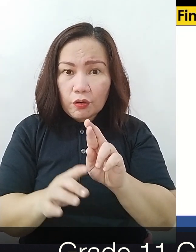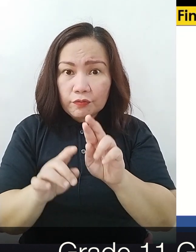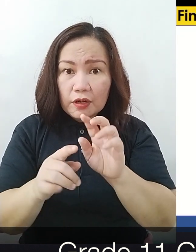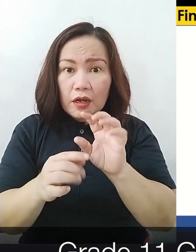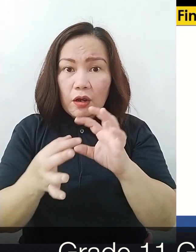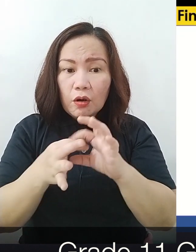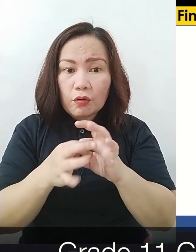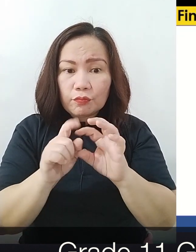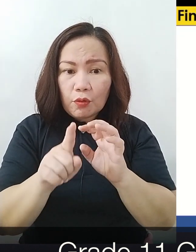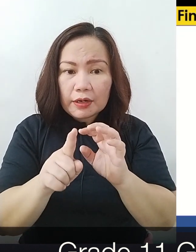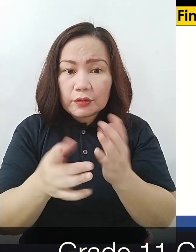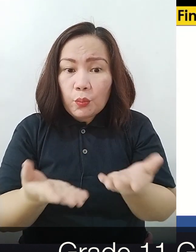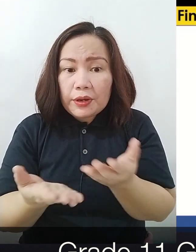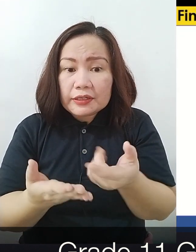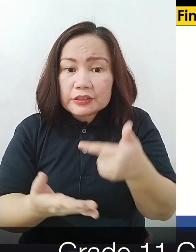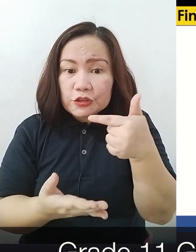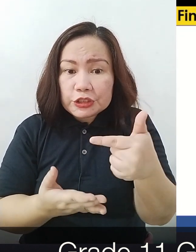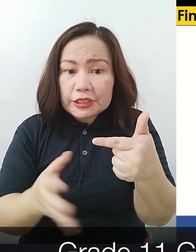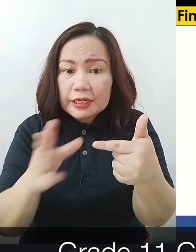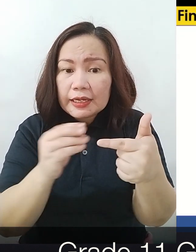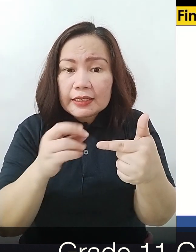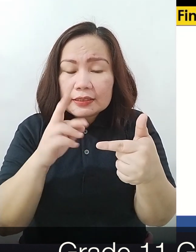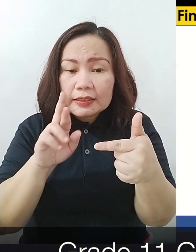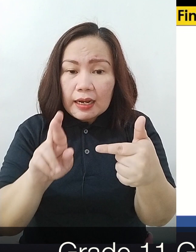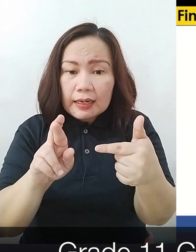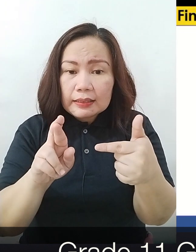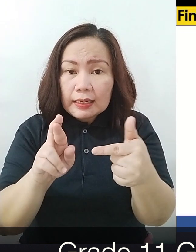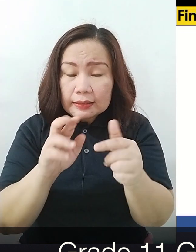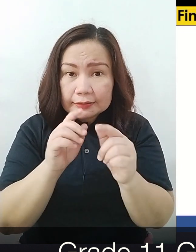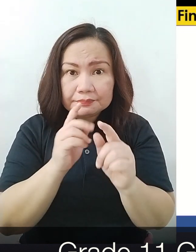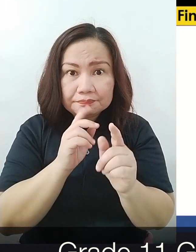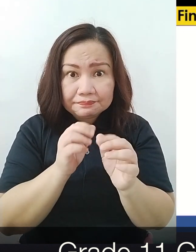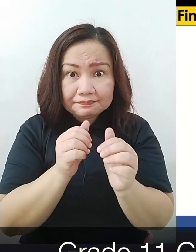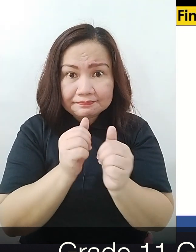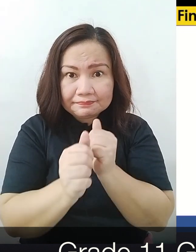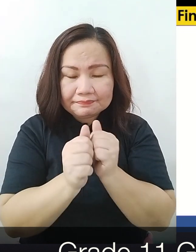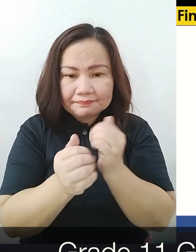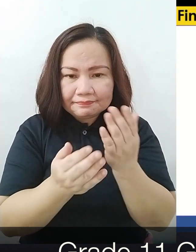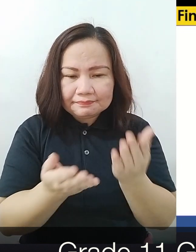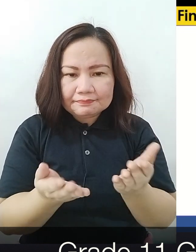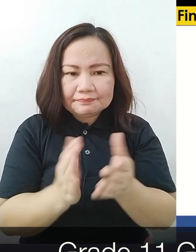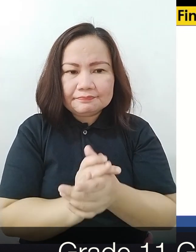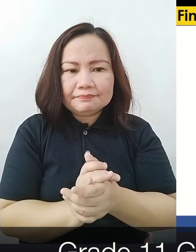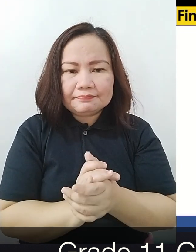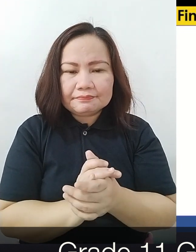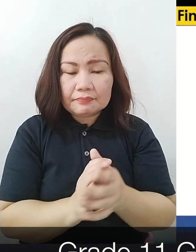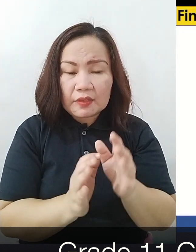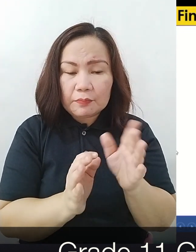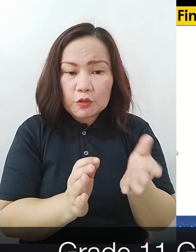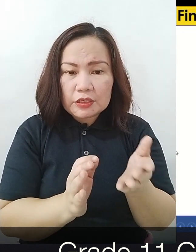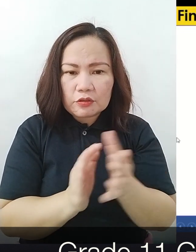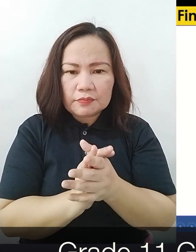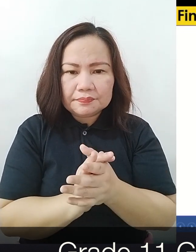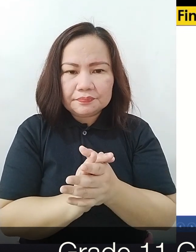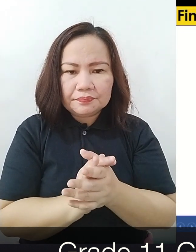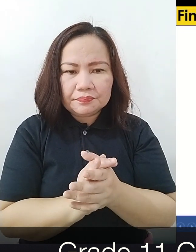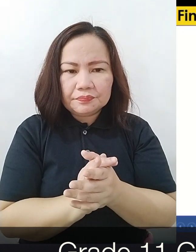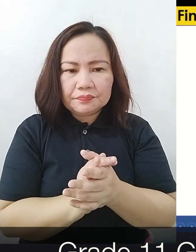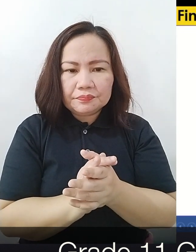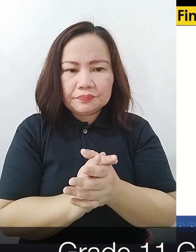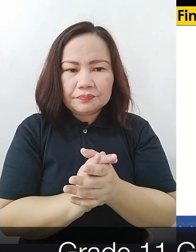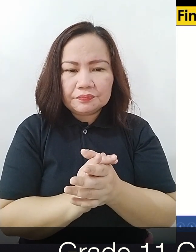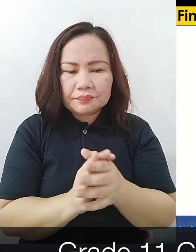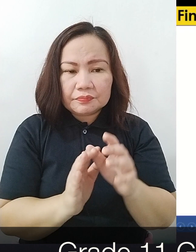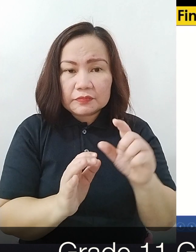below. Okay, if that is your function, given function, so sa g of